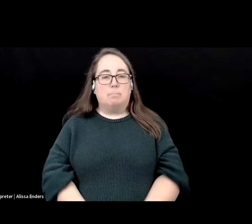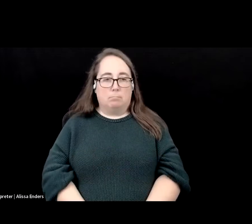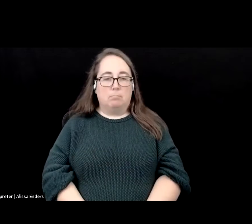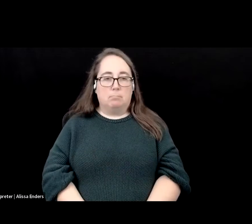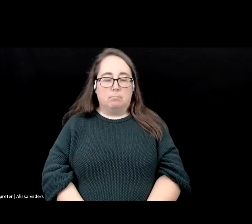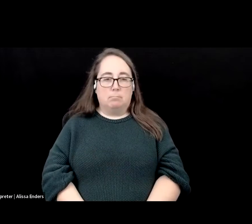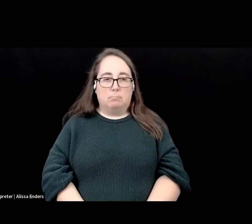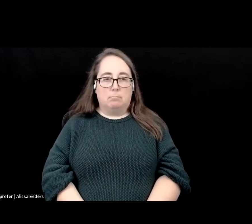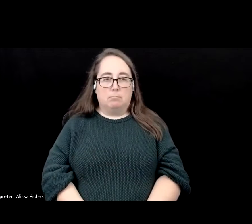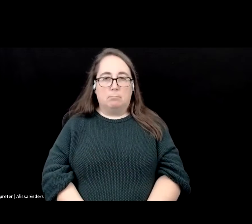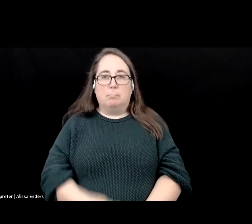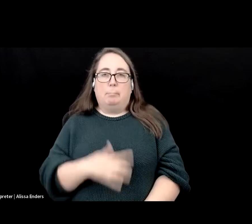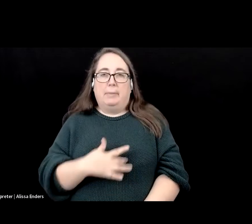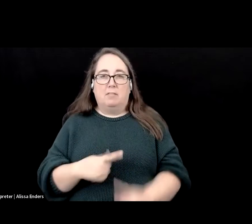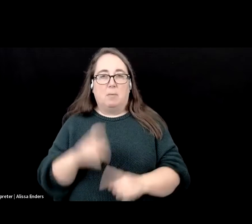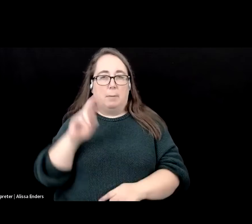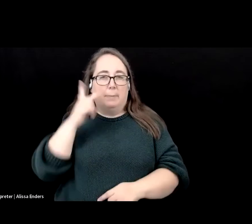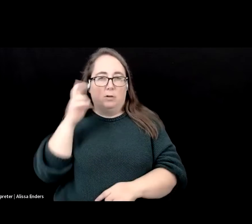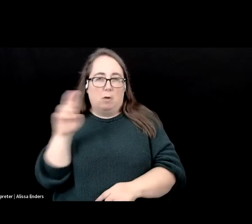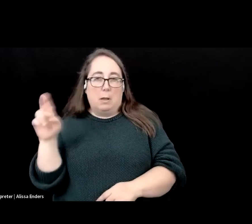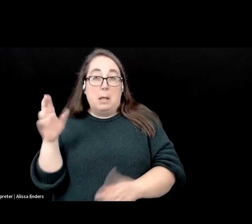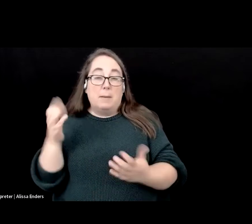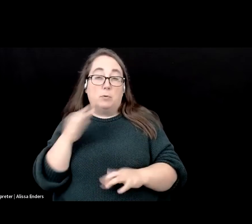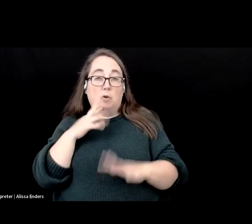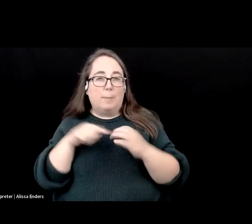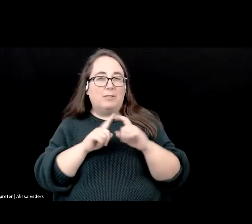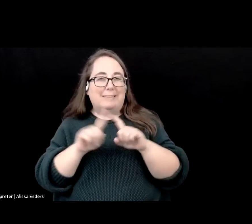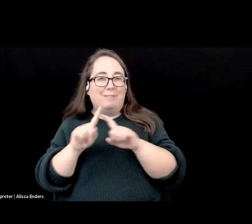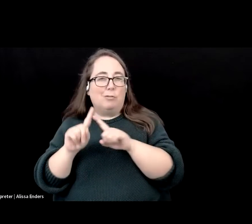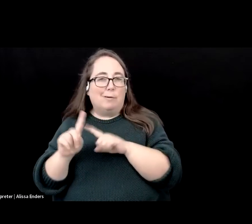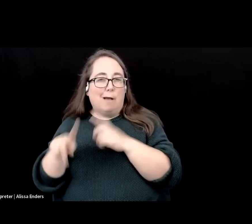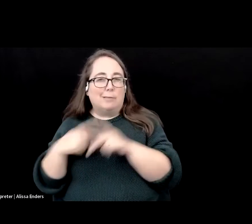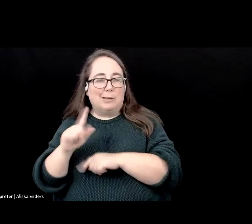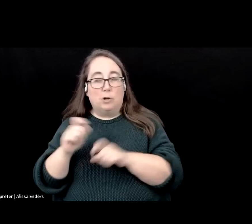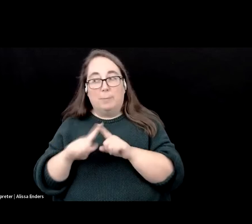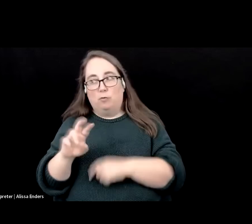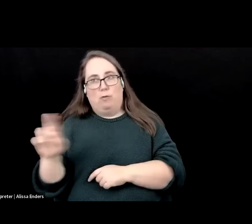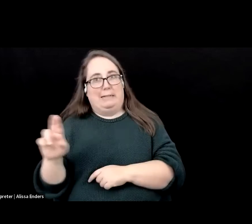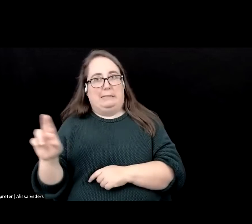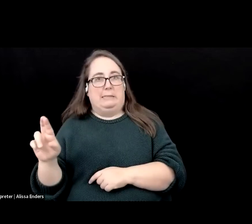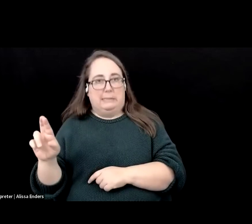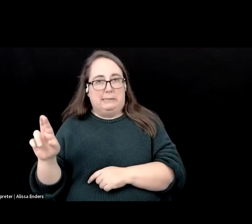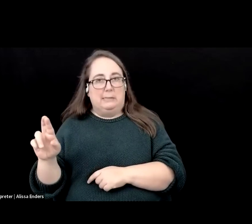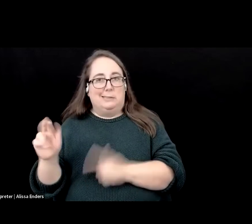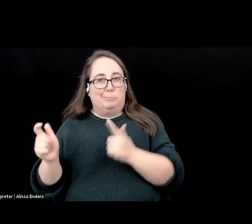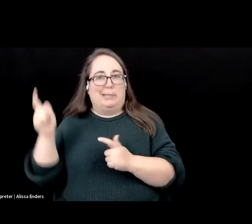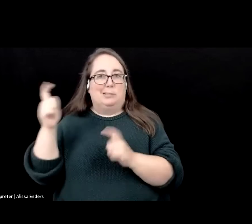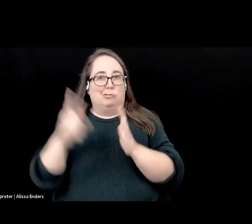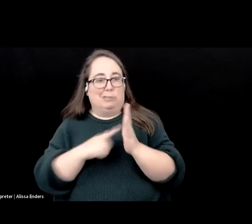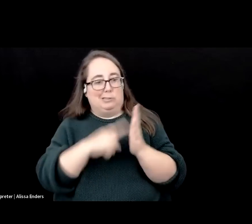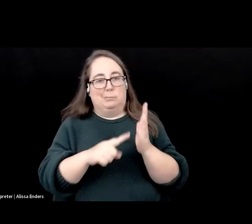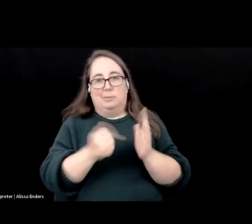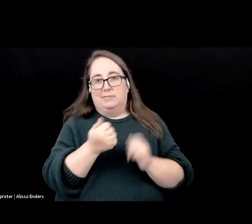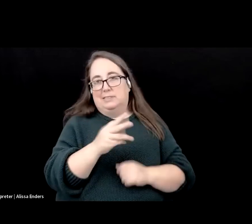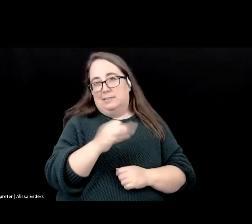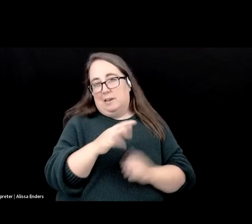from the political right. So we can talk maybe later about other kinds of criticisms. But I think the right is where the fiercest criticisms of